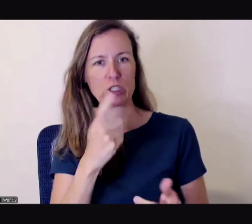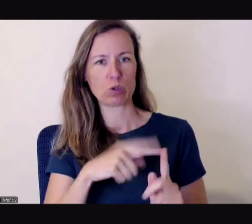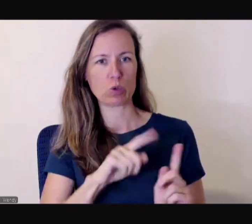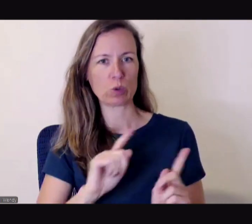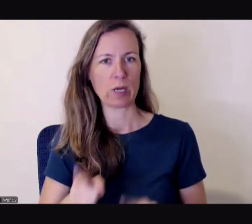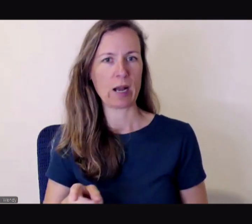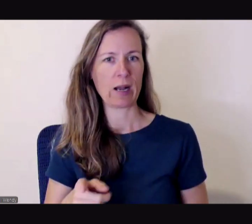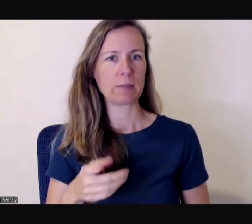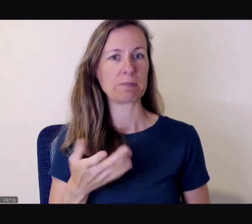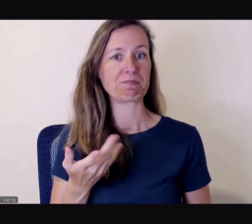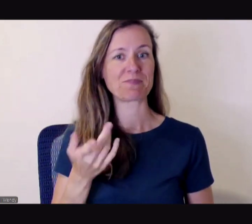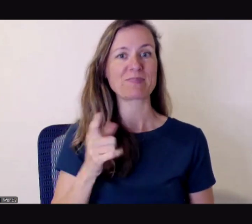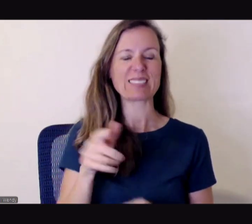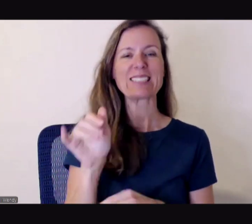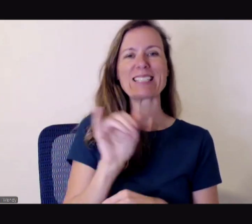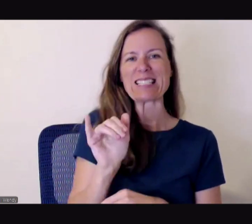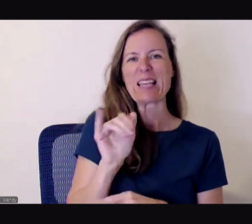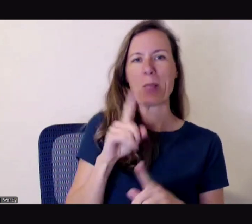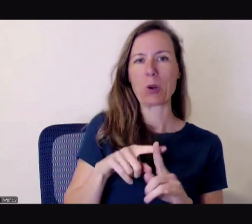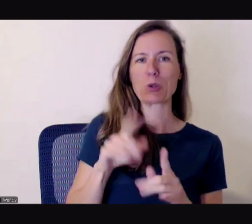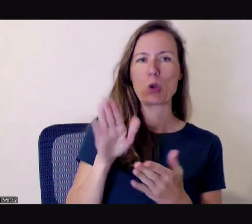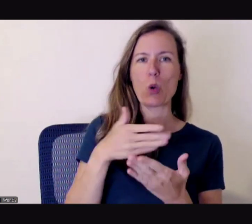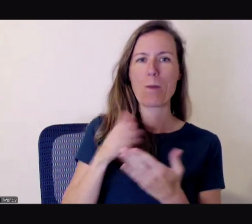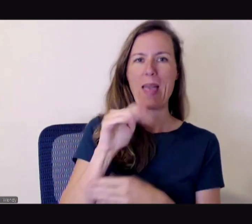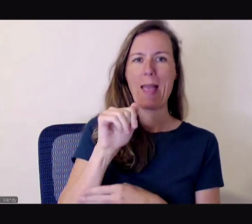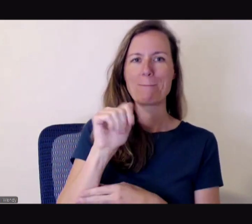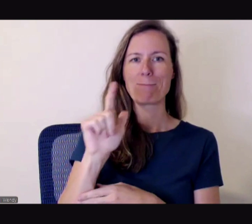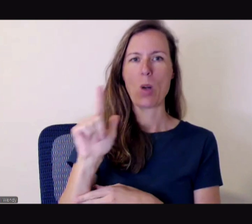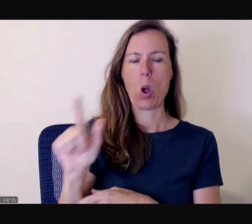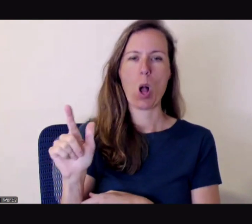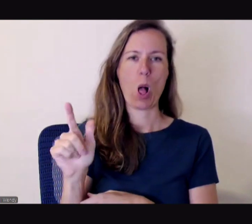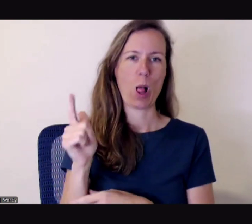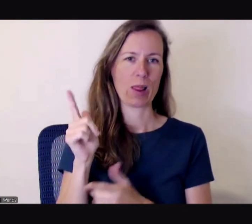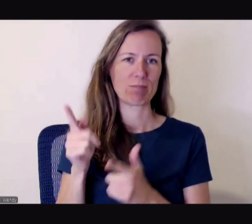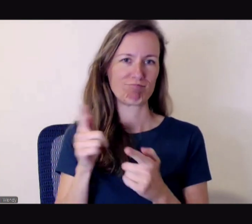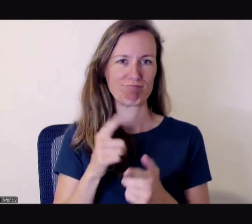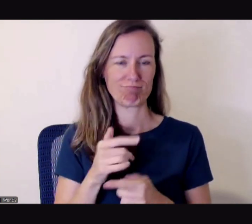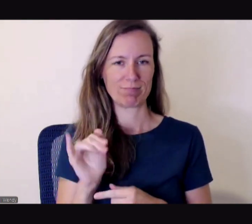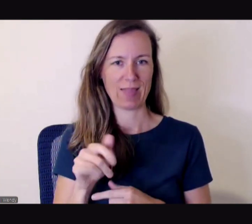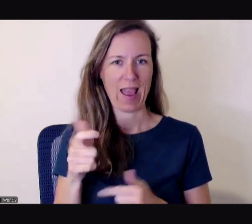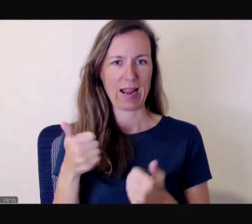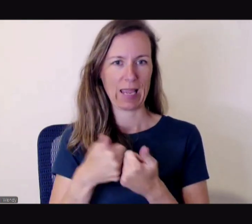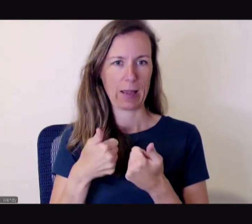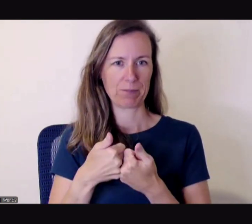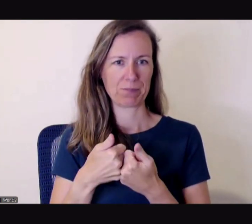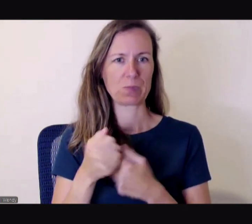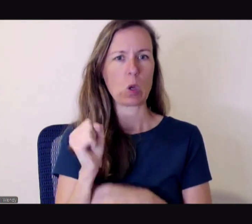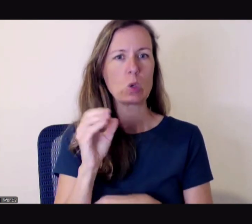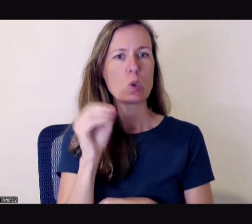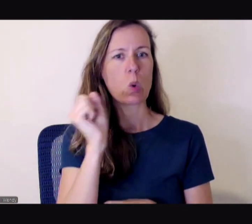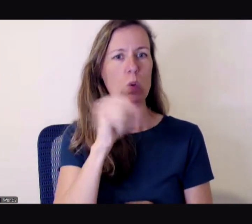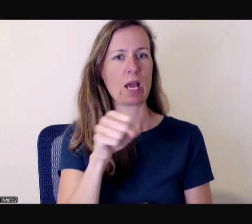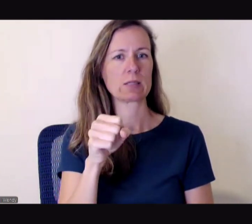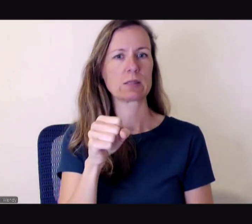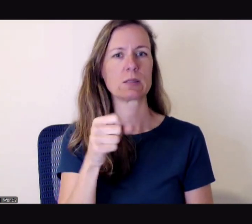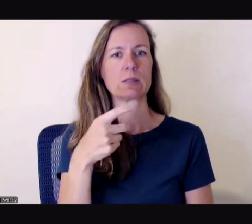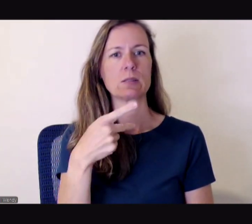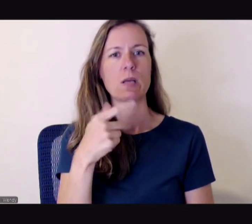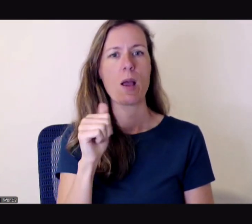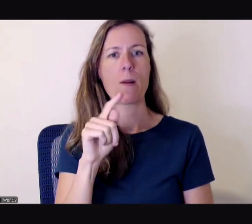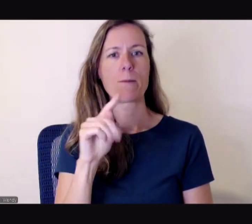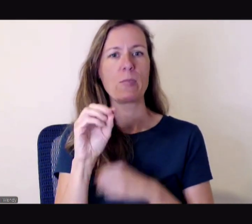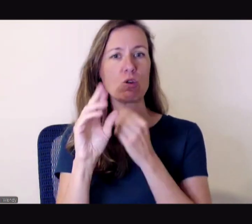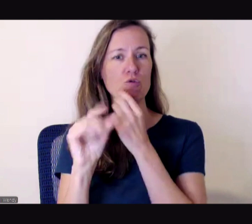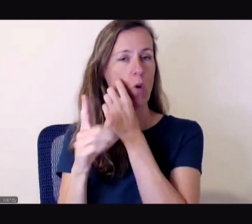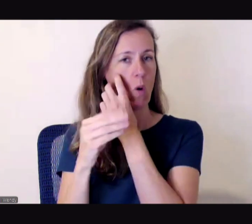Patrol and traffic safety, CPD officers observed a suspicious occupied vehicle parked in the area of the